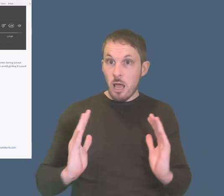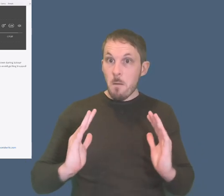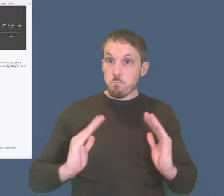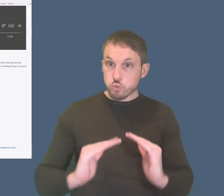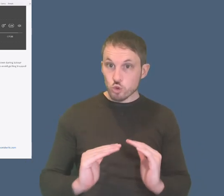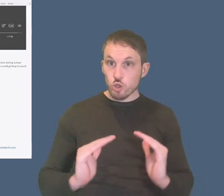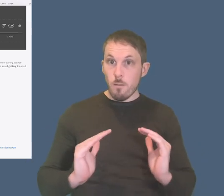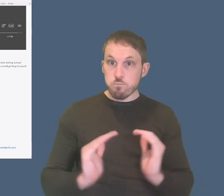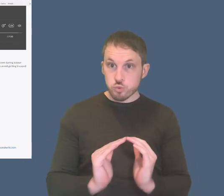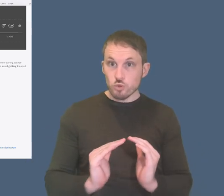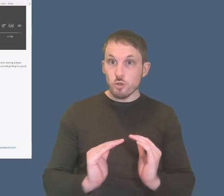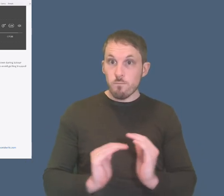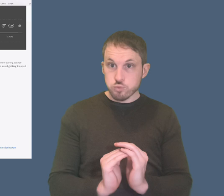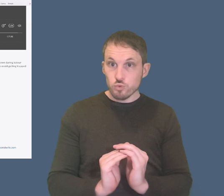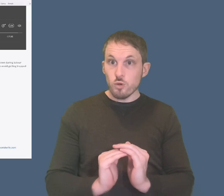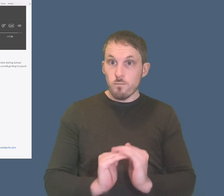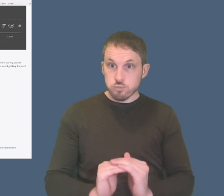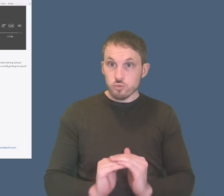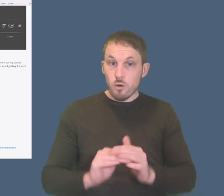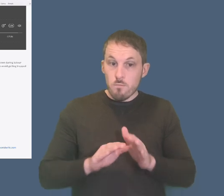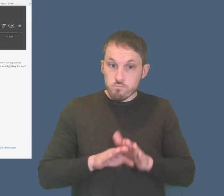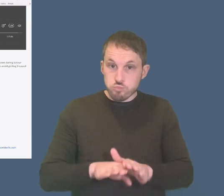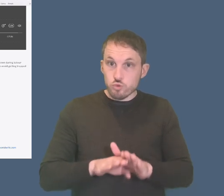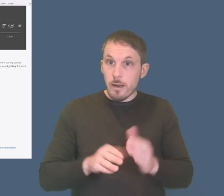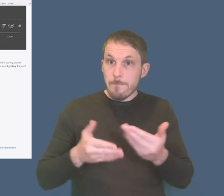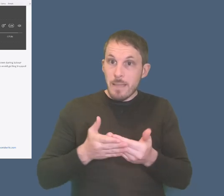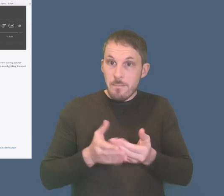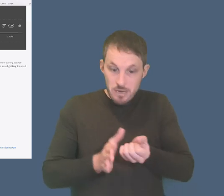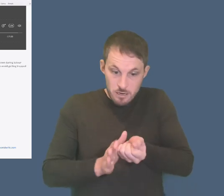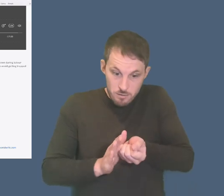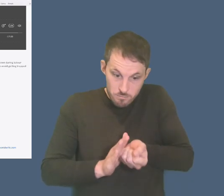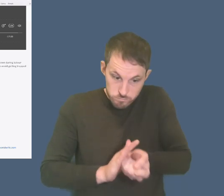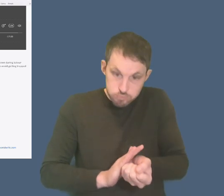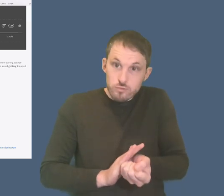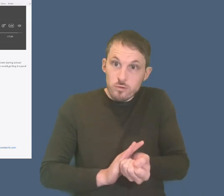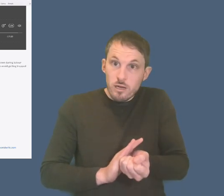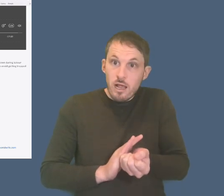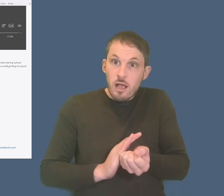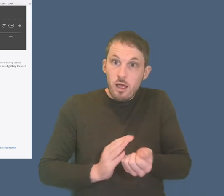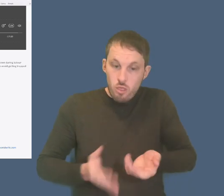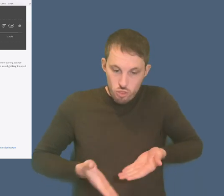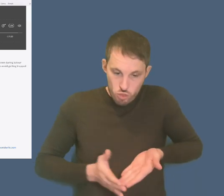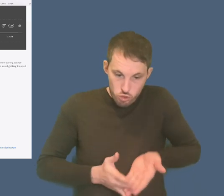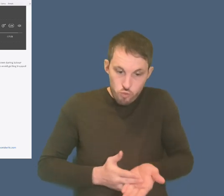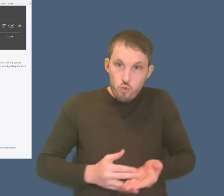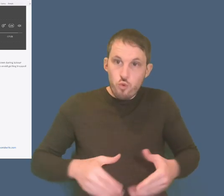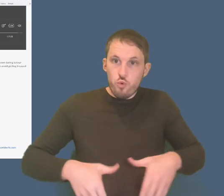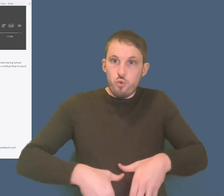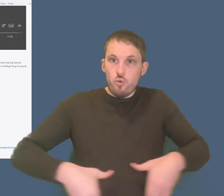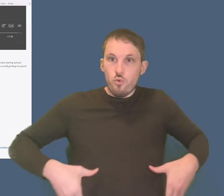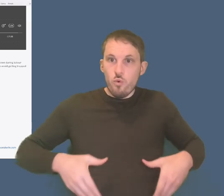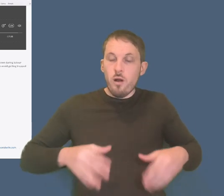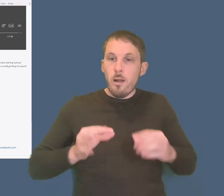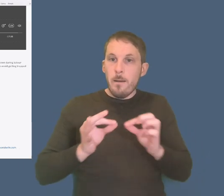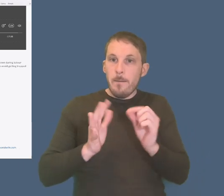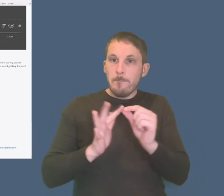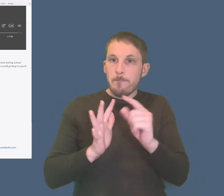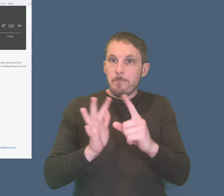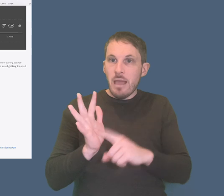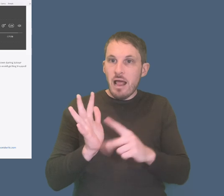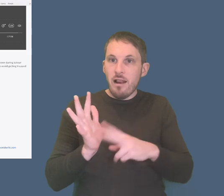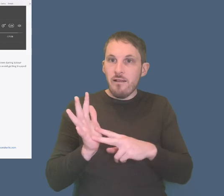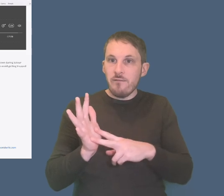through and around your pelvis, which is bony. And the bony part of your pelvis, as your baby comes down, is shaped as